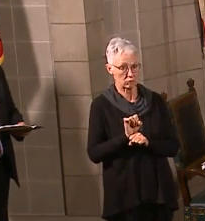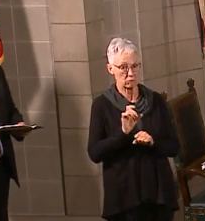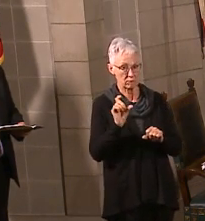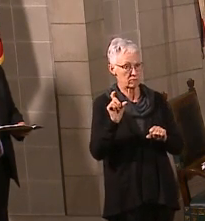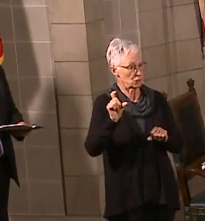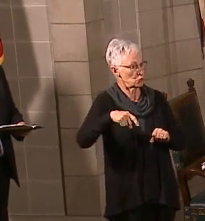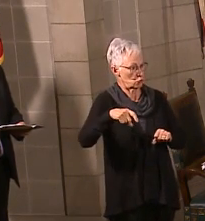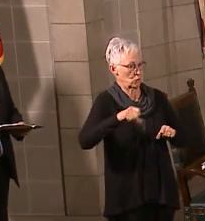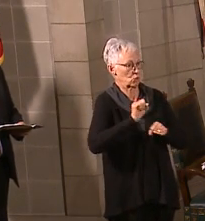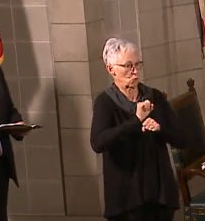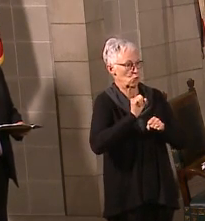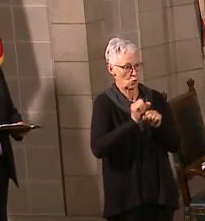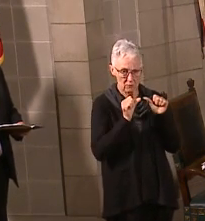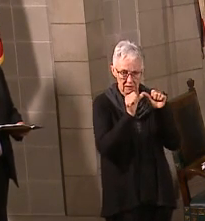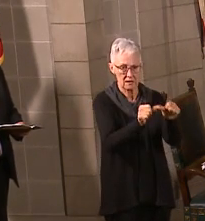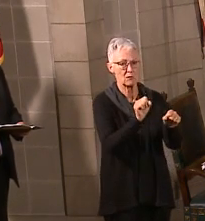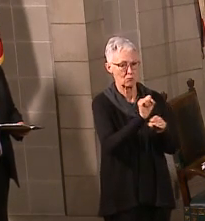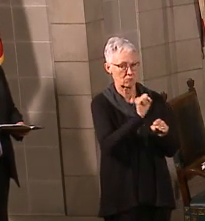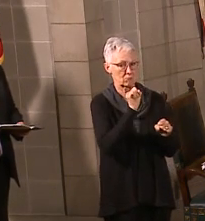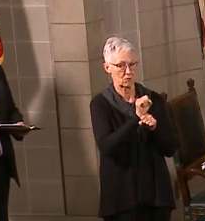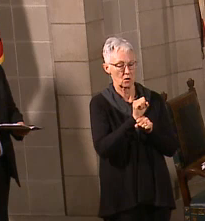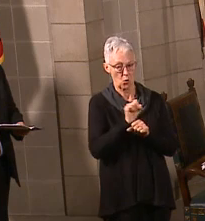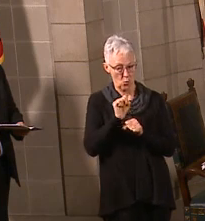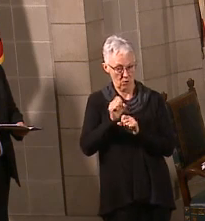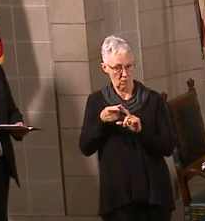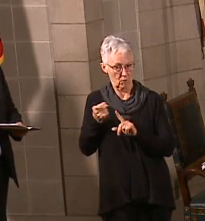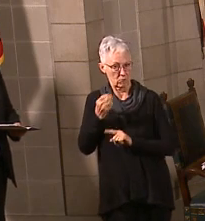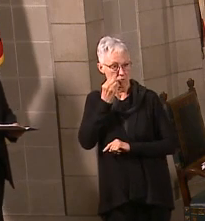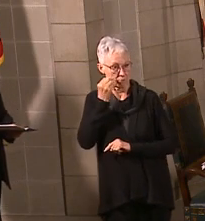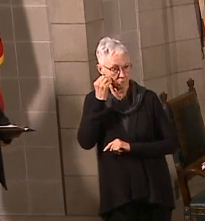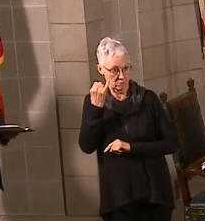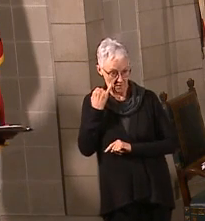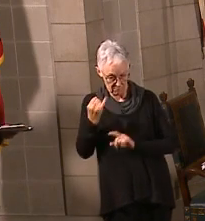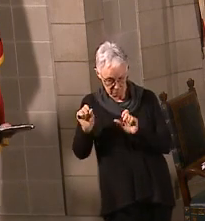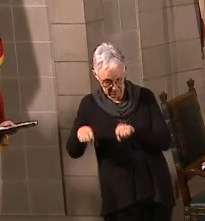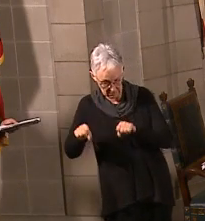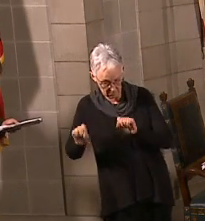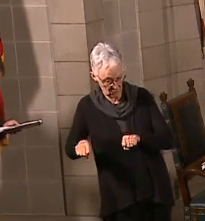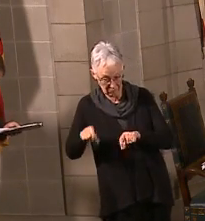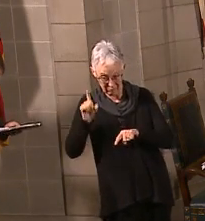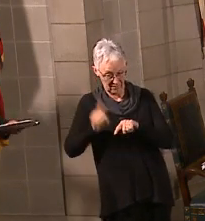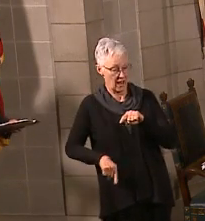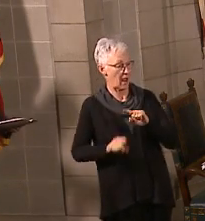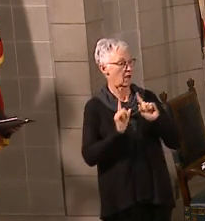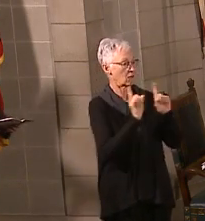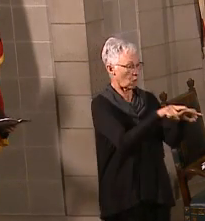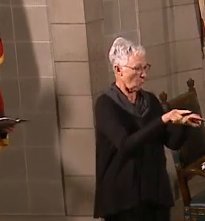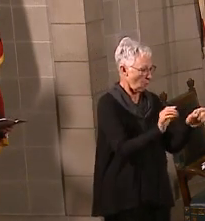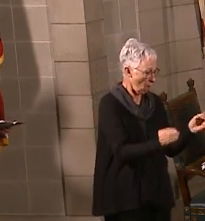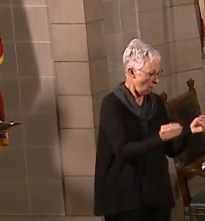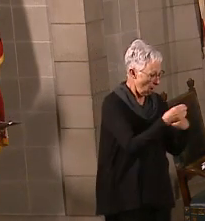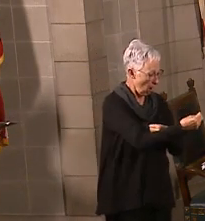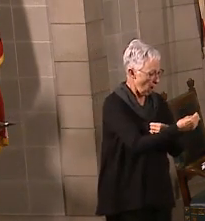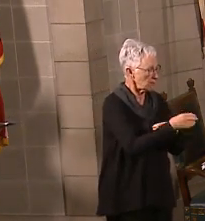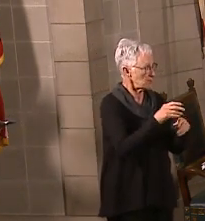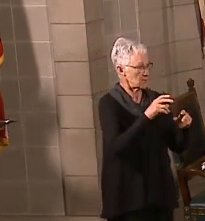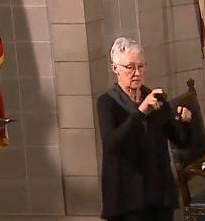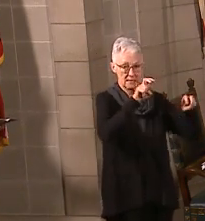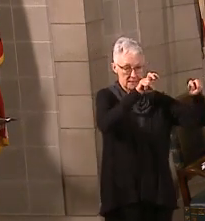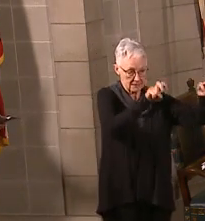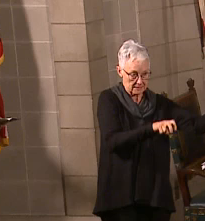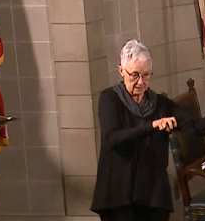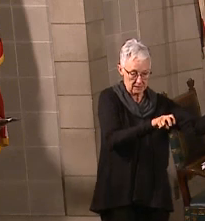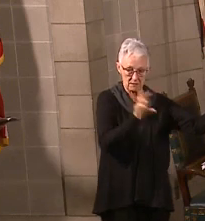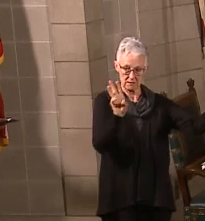if you can. If you're going into the workplace, keep that physical, social distancing, all those guidelines in mind. And notice how far